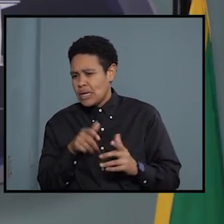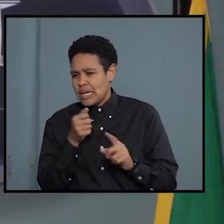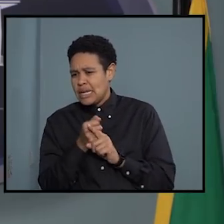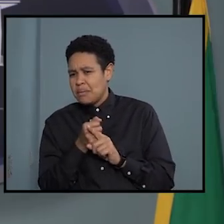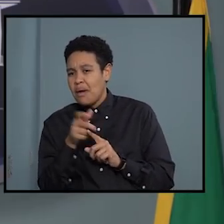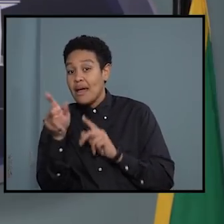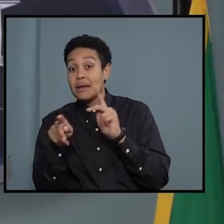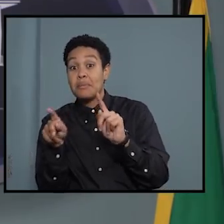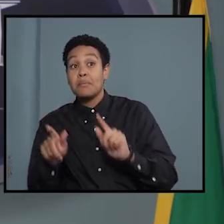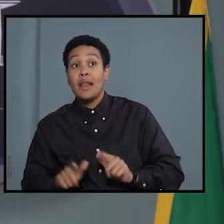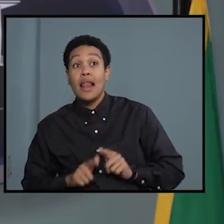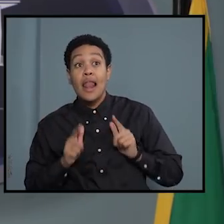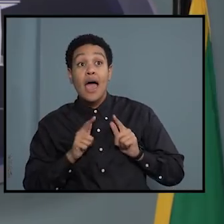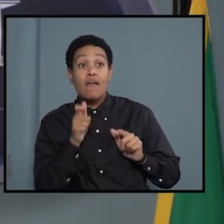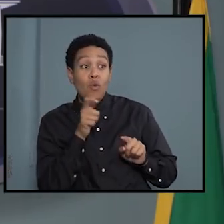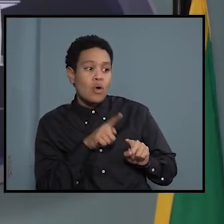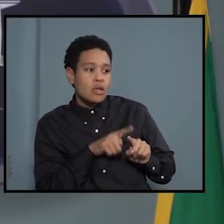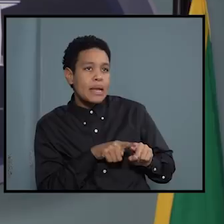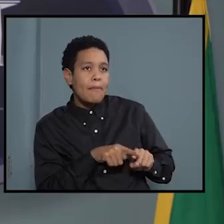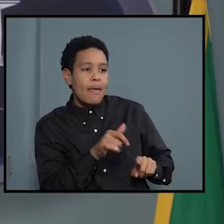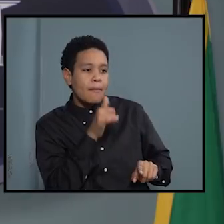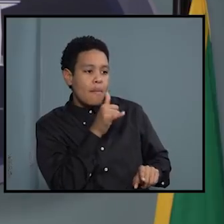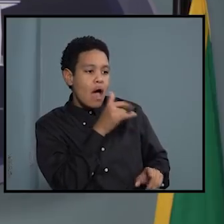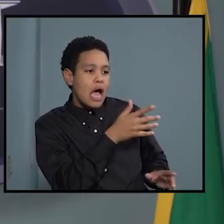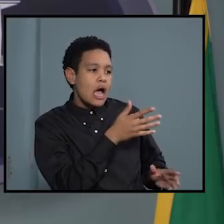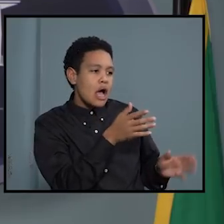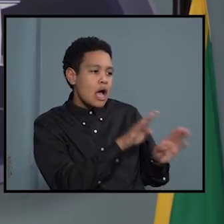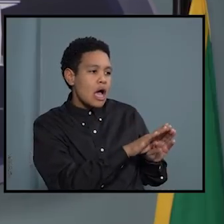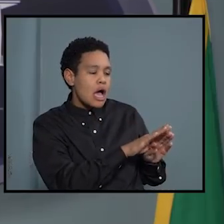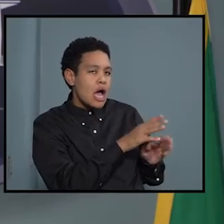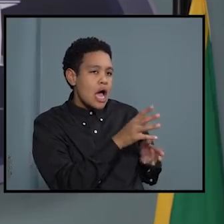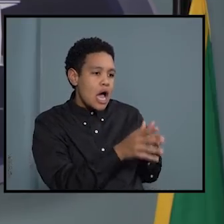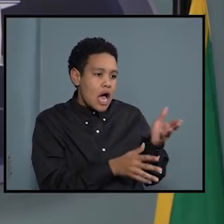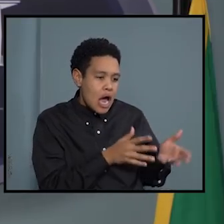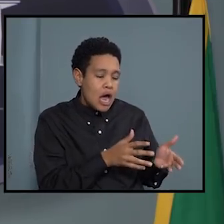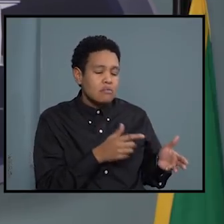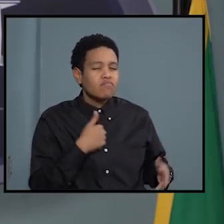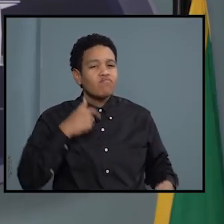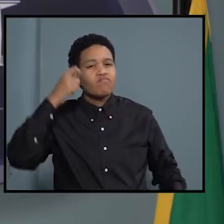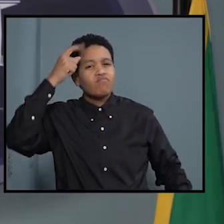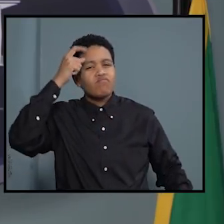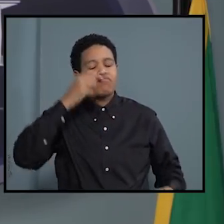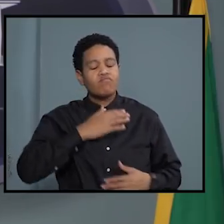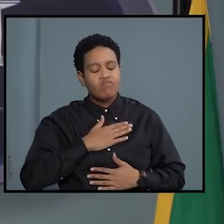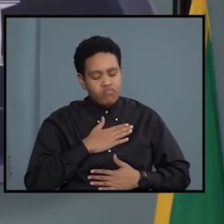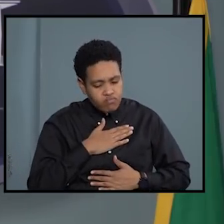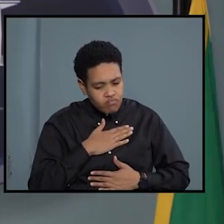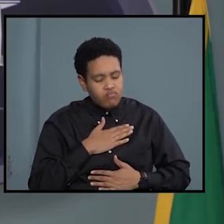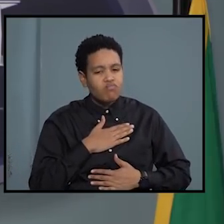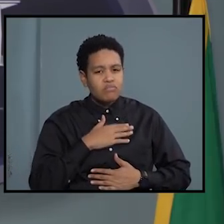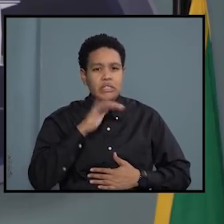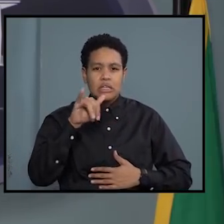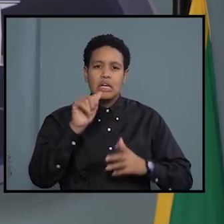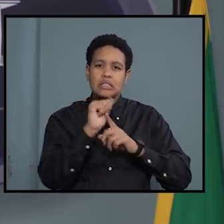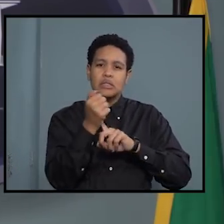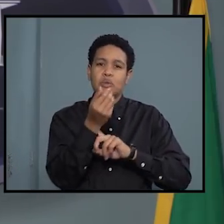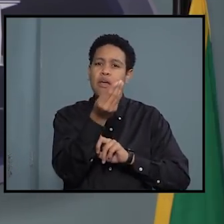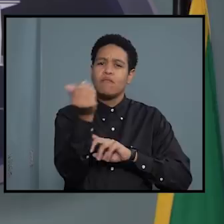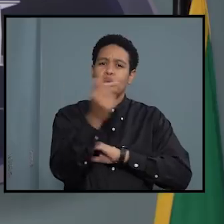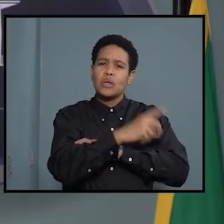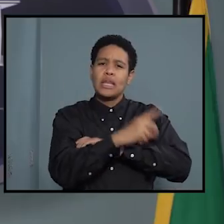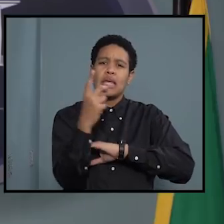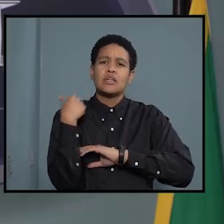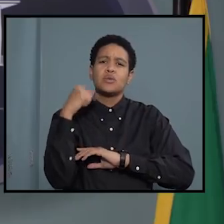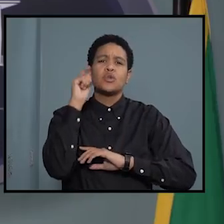whose livelihood depend on the bars. And we're very sympathetic to that situation. And in a few days,